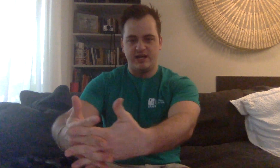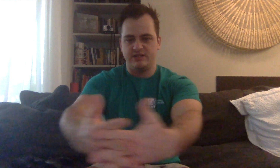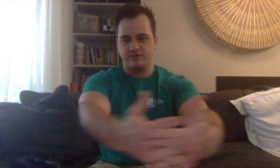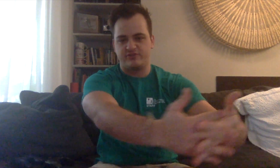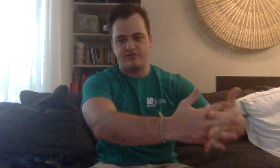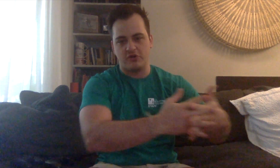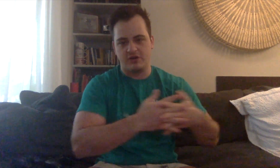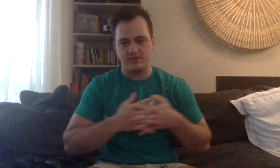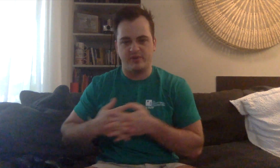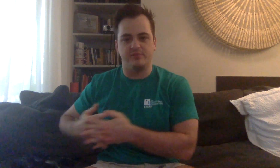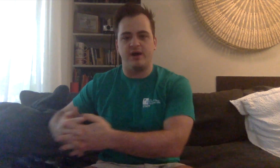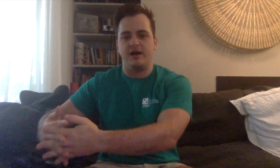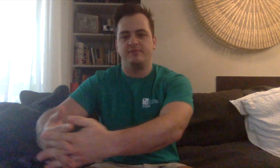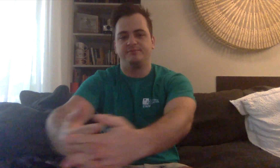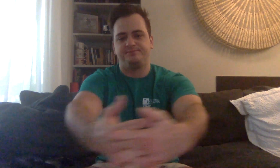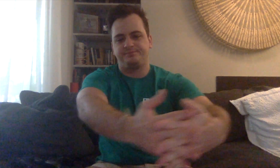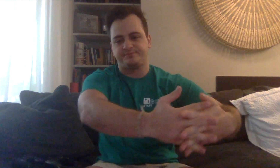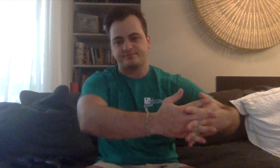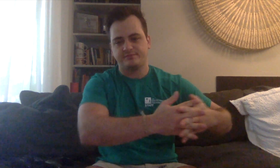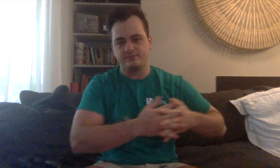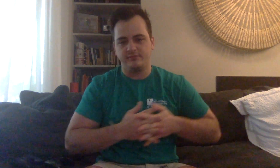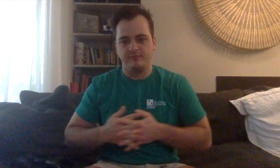you're stirring the big pot.